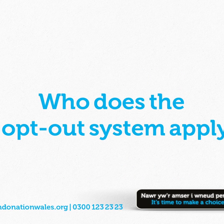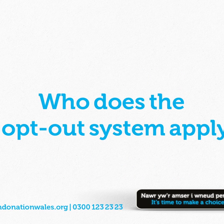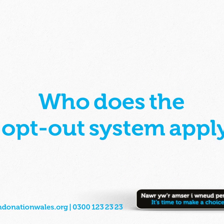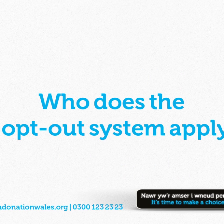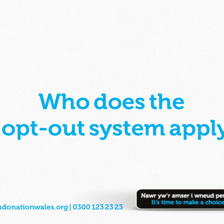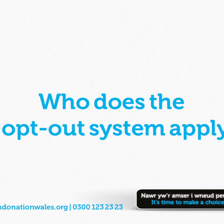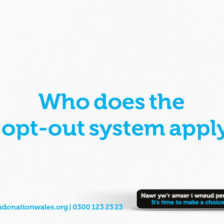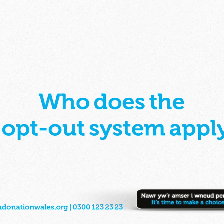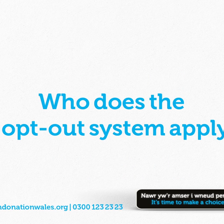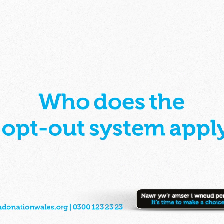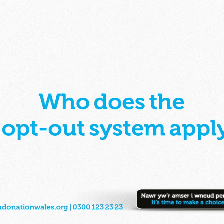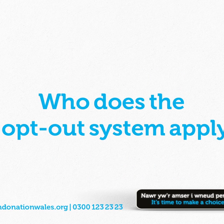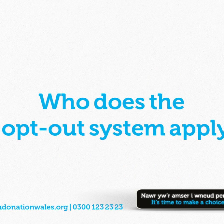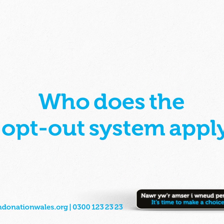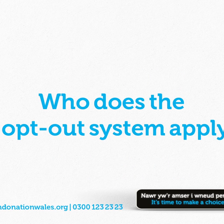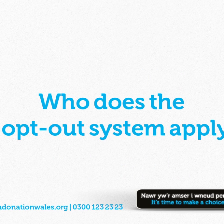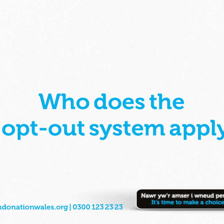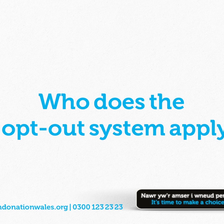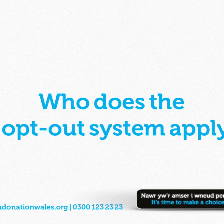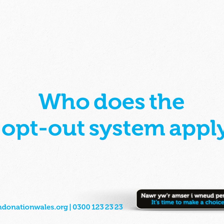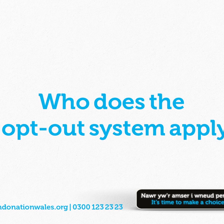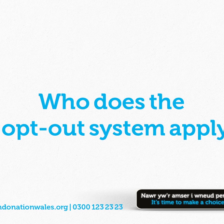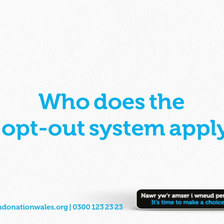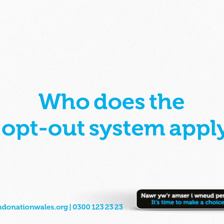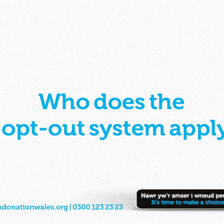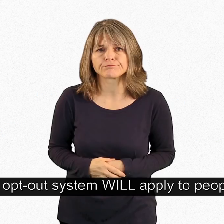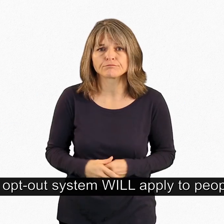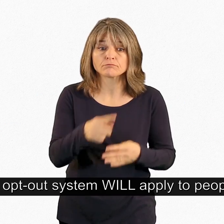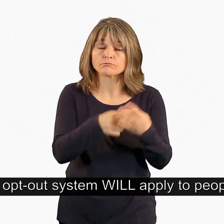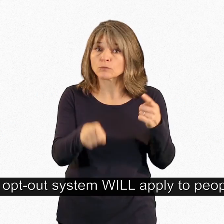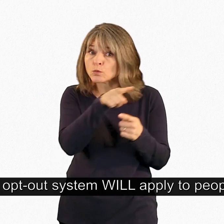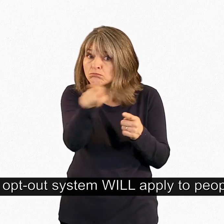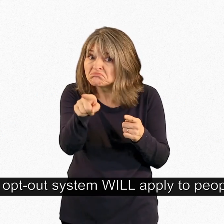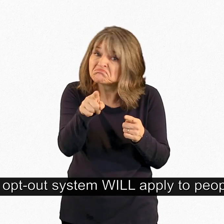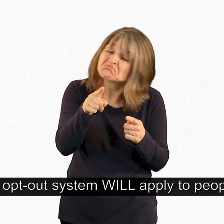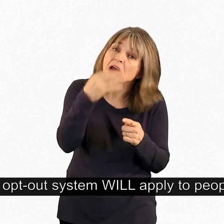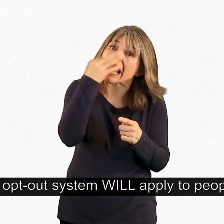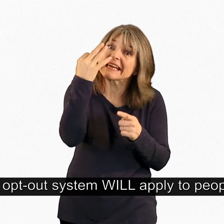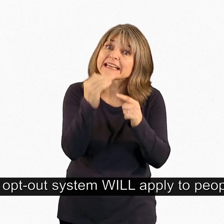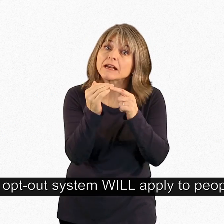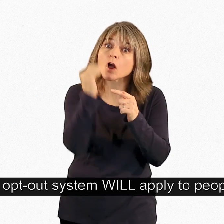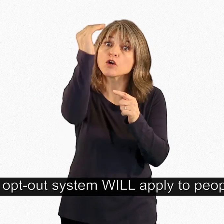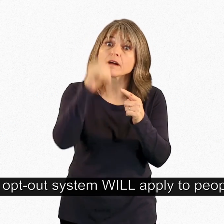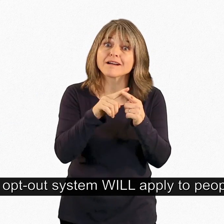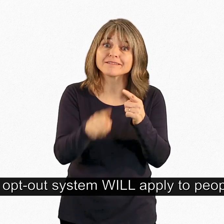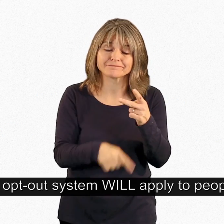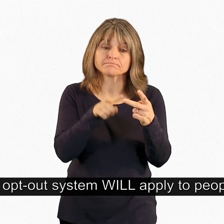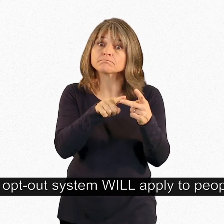Who does the soft opt-out system apply to? The soft opt-out system will apply to people who